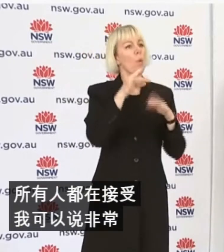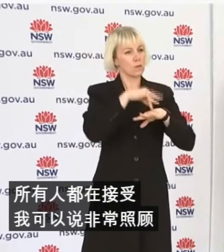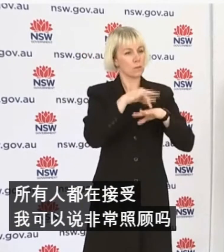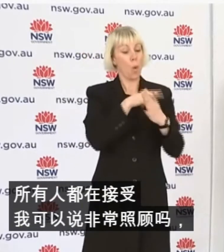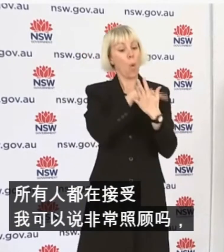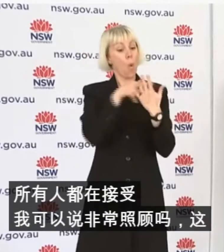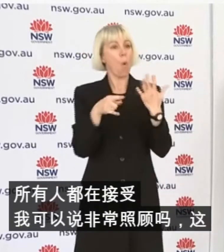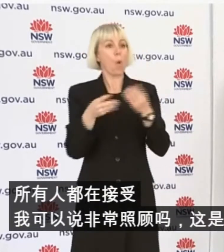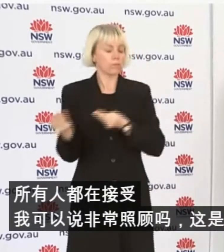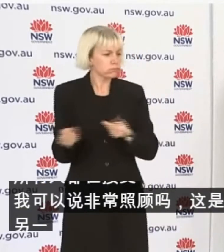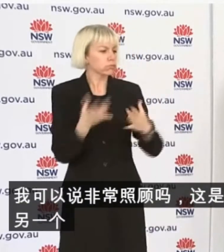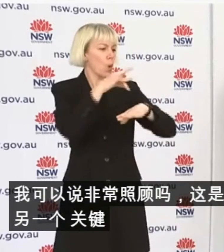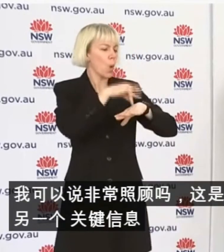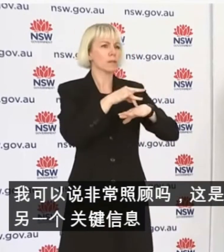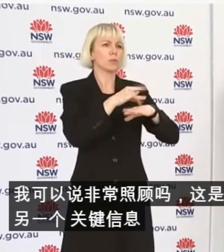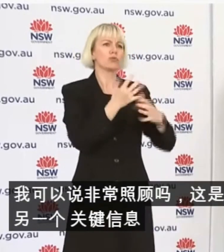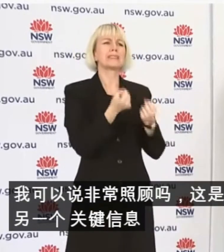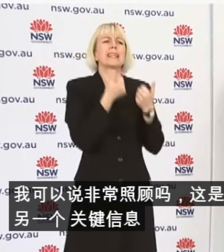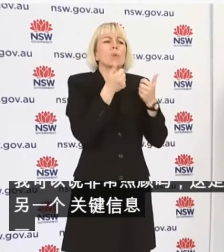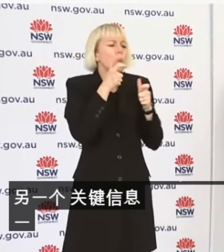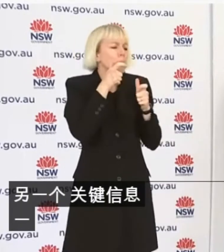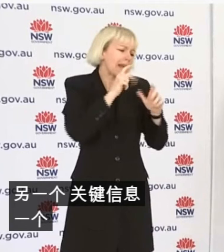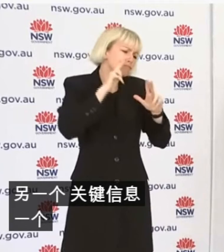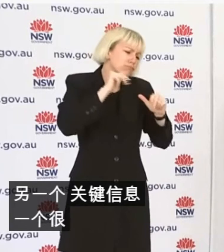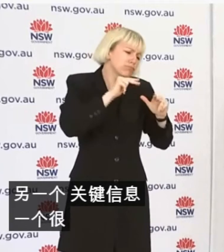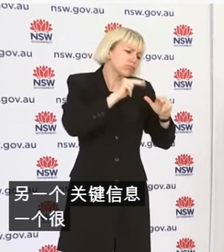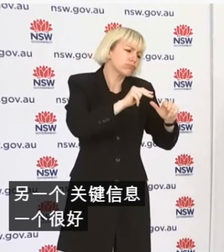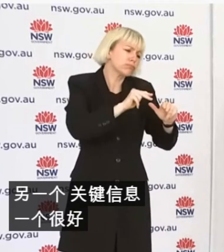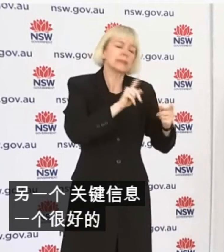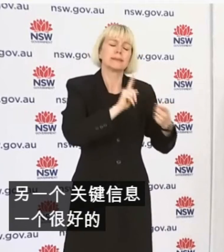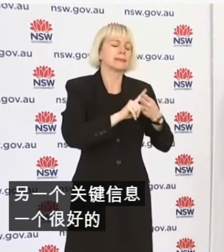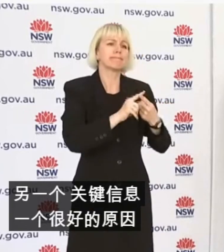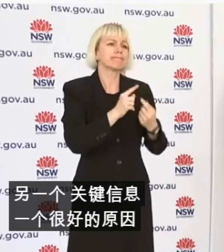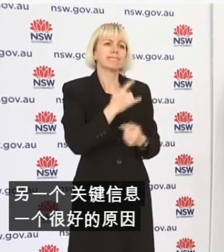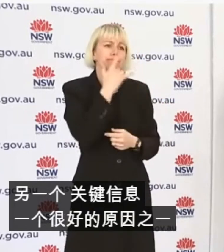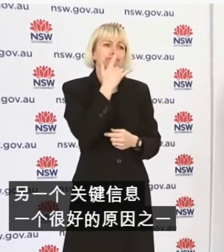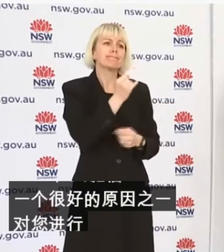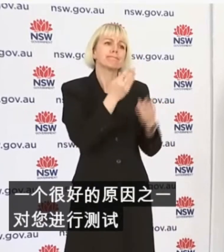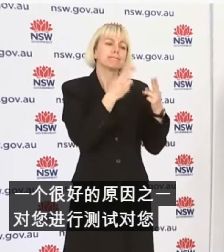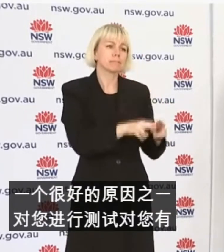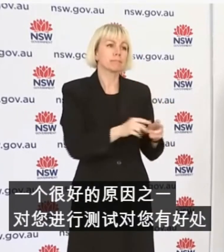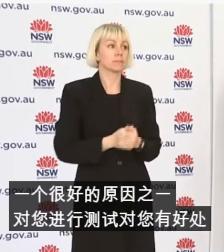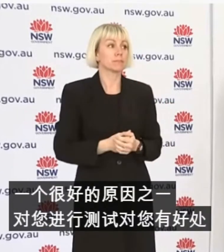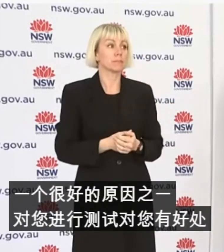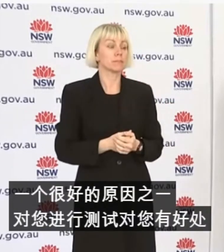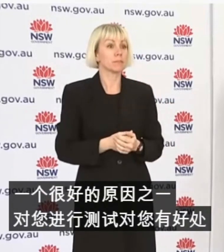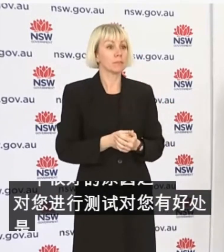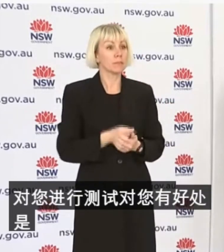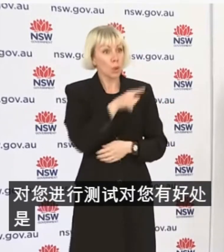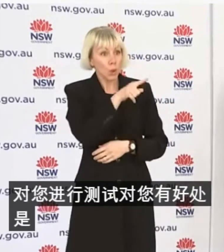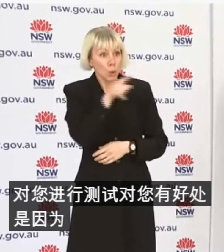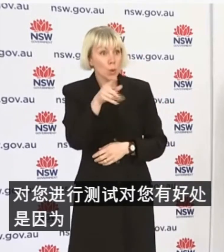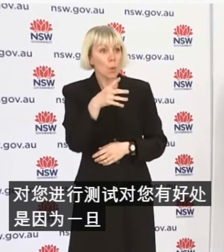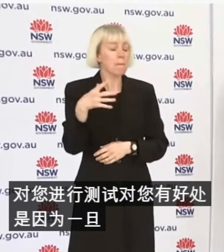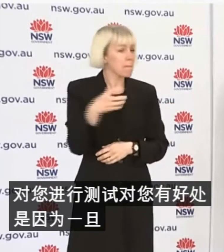say, excellent care, and that's another key message. One of the reasons why it's good for you to get tested is